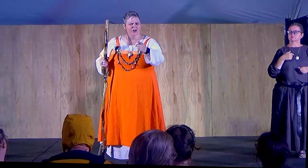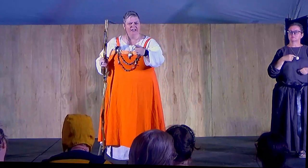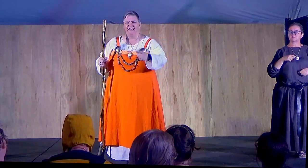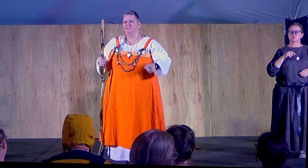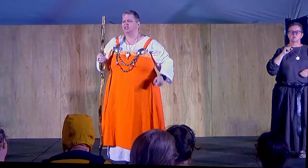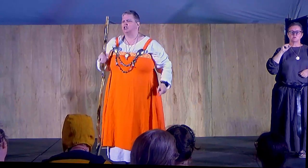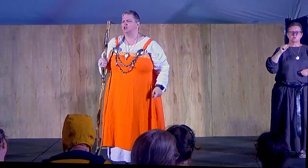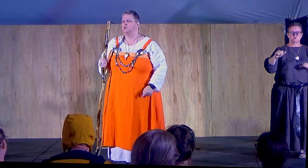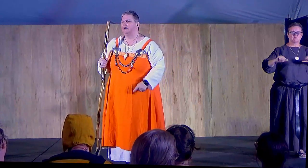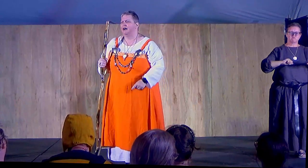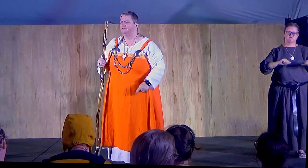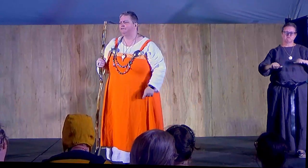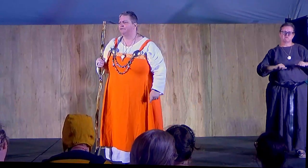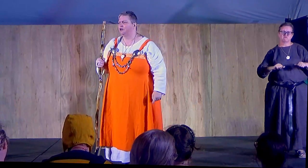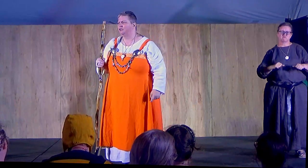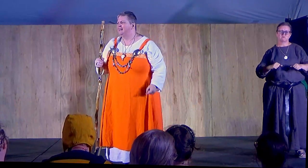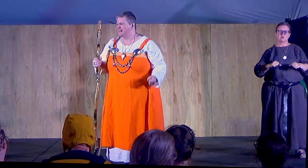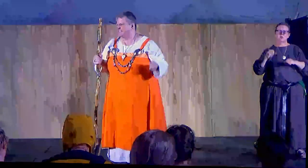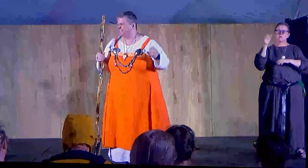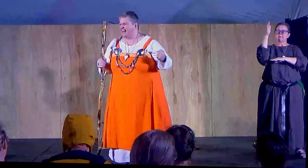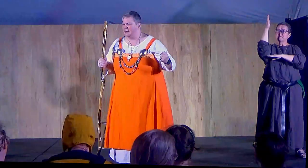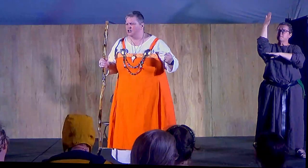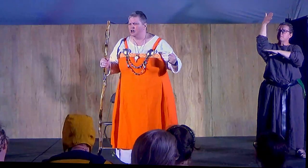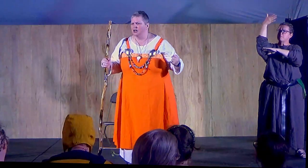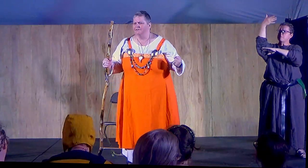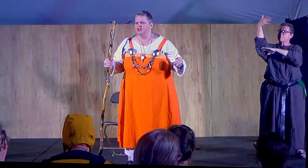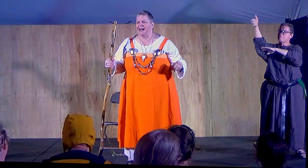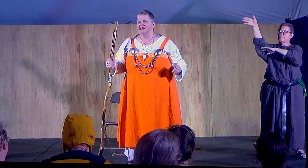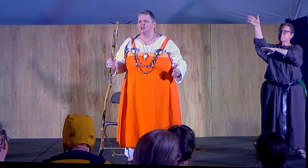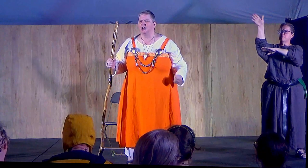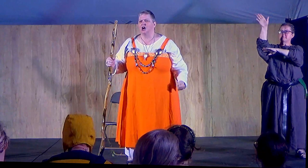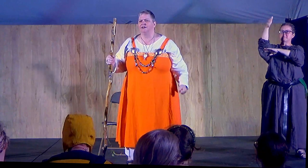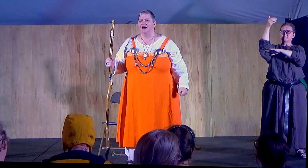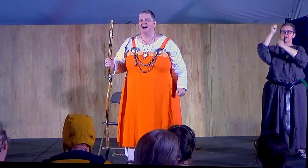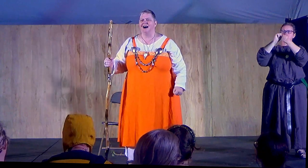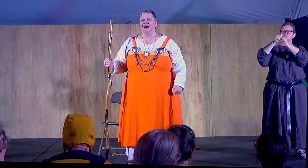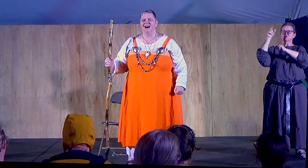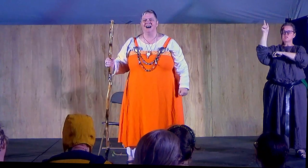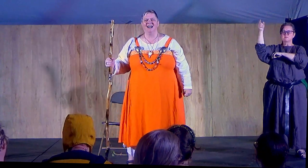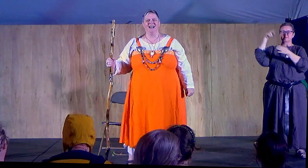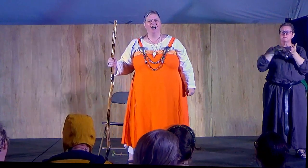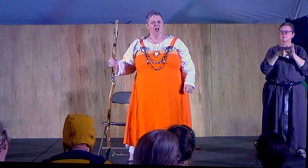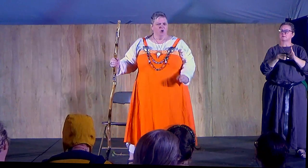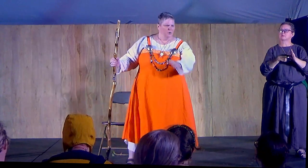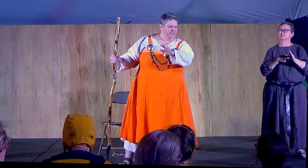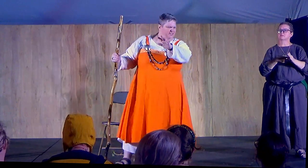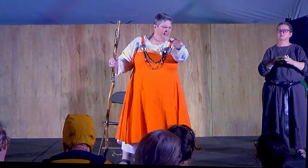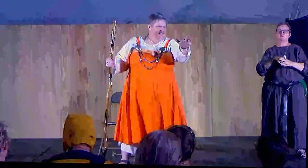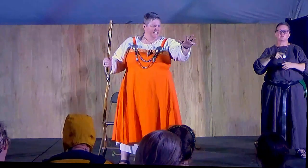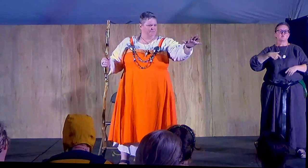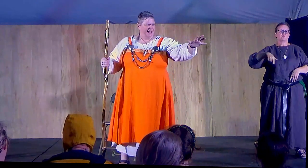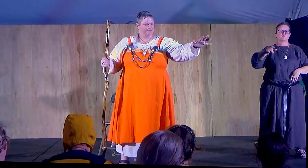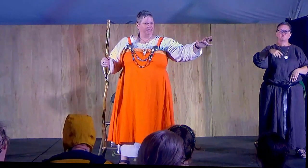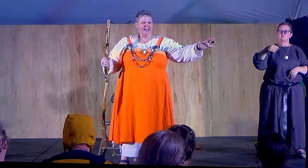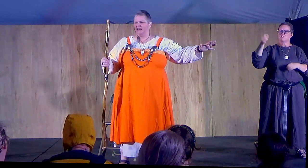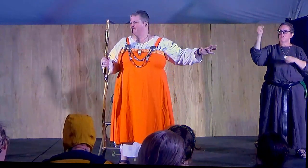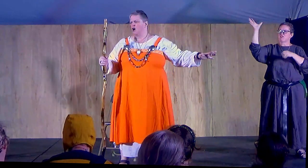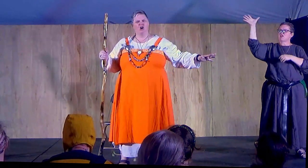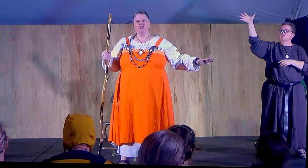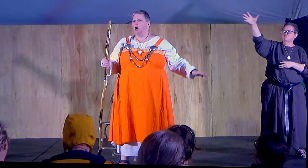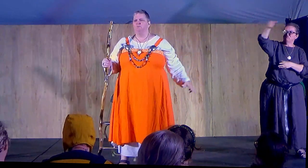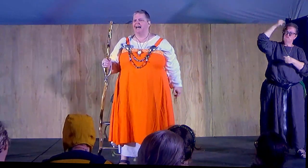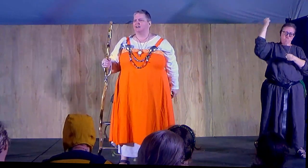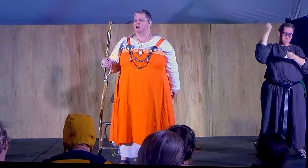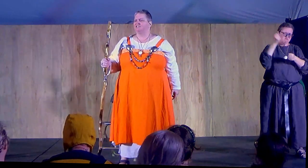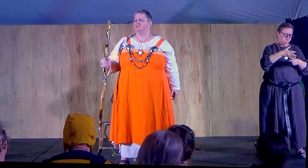your arrogance you would unfurl, a standard of challenge on high, we'll send it back bloody,